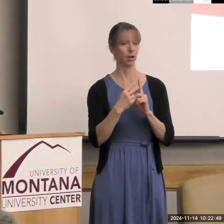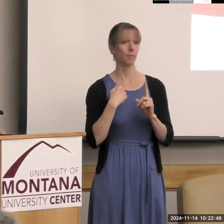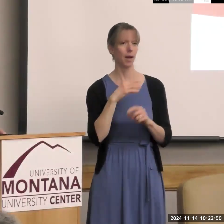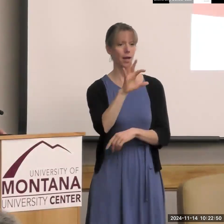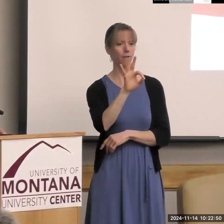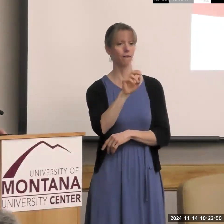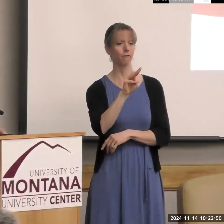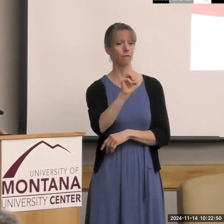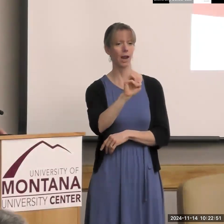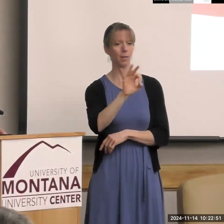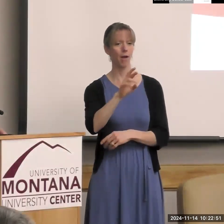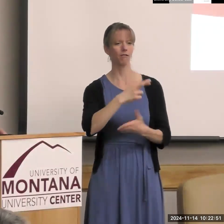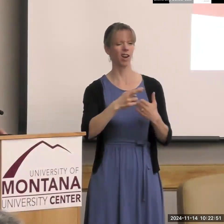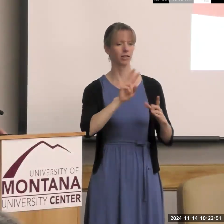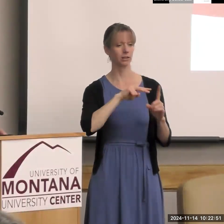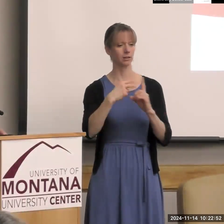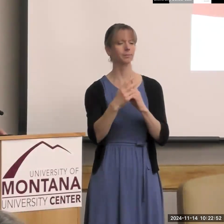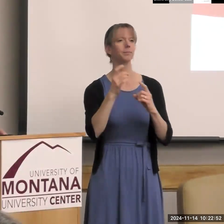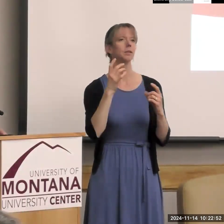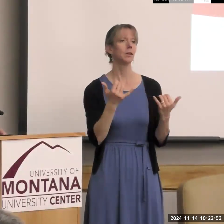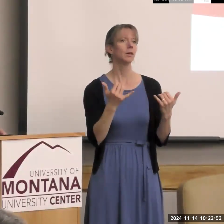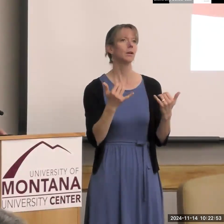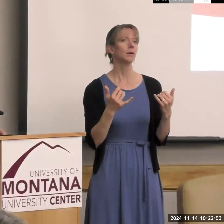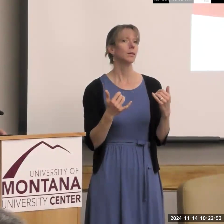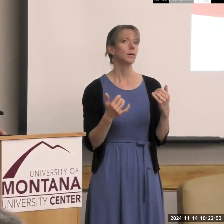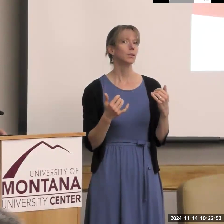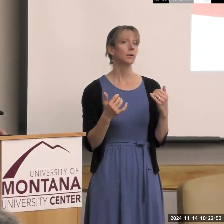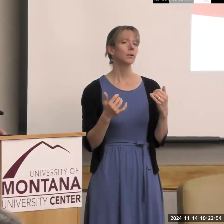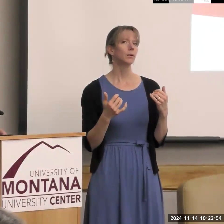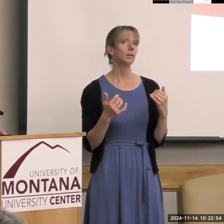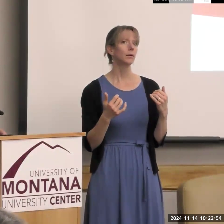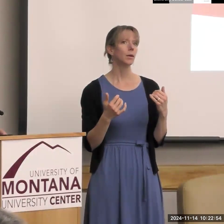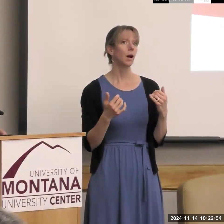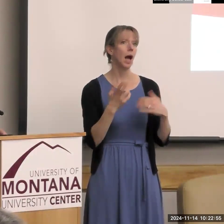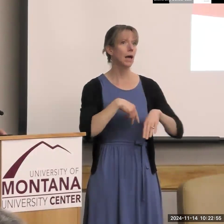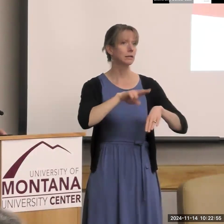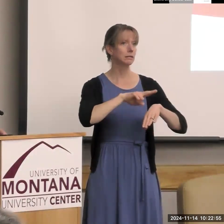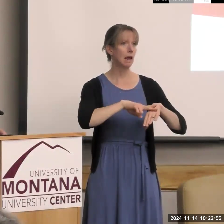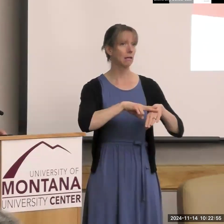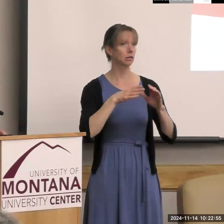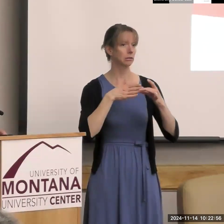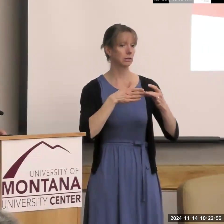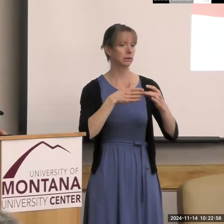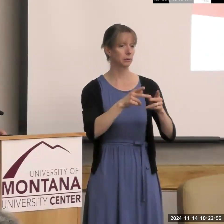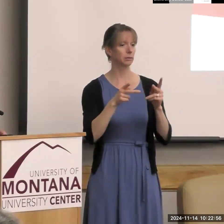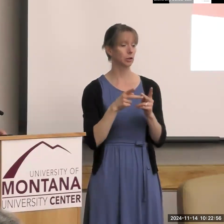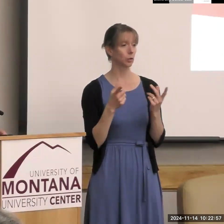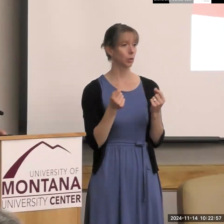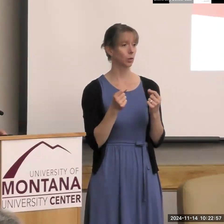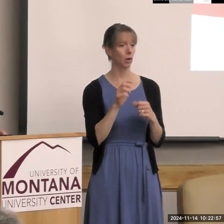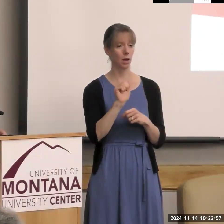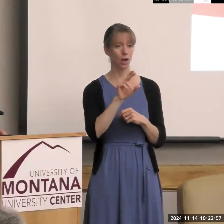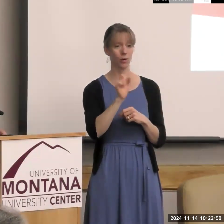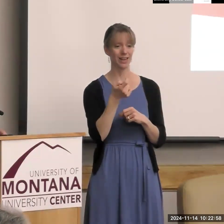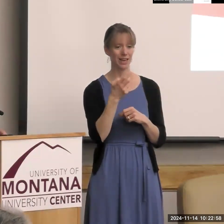reference. So one of the national leadership positions that I'm in is on the accreditation committee